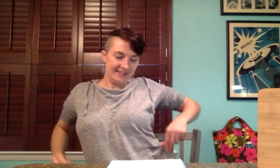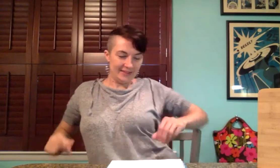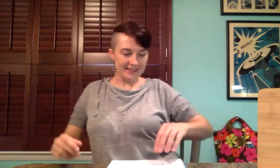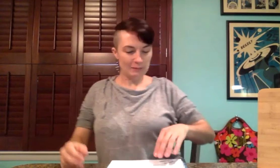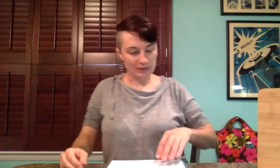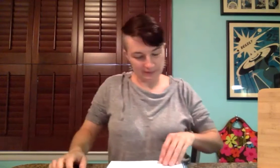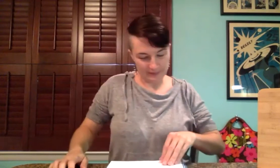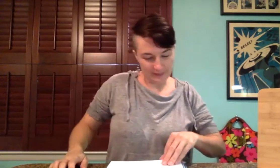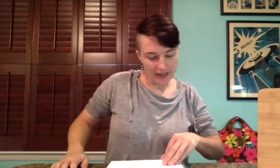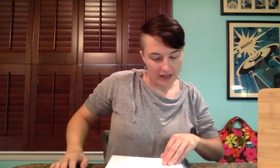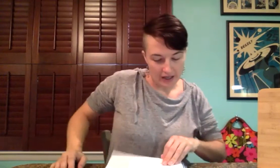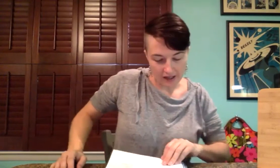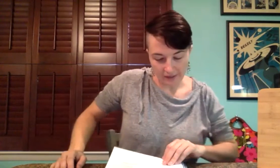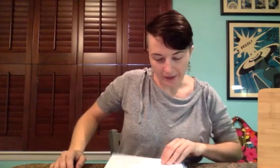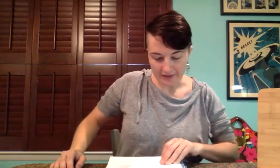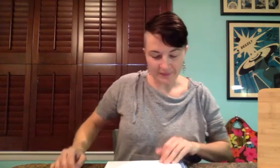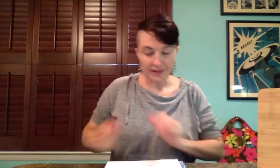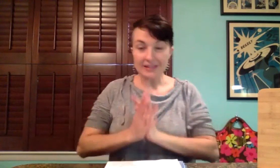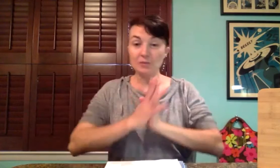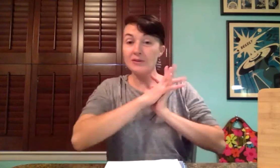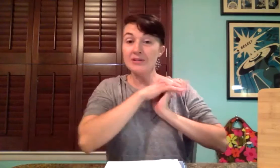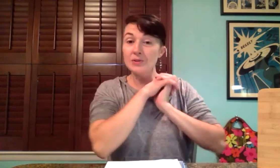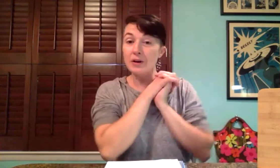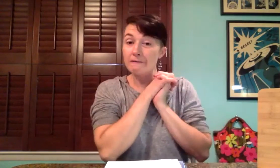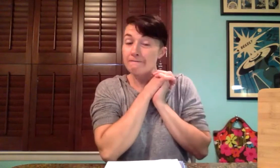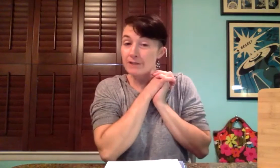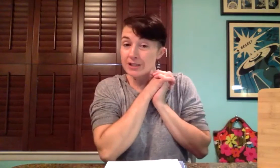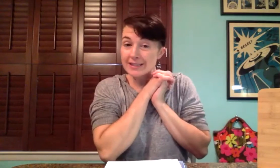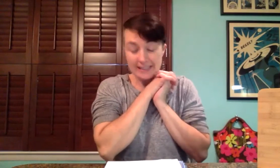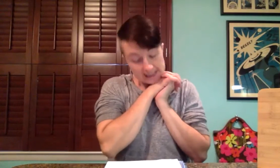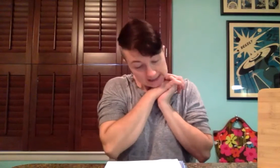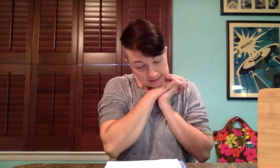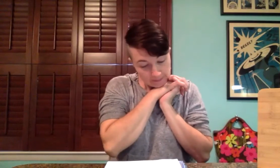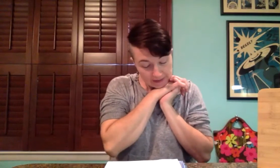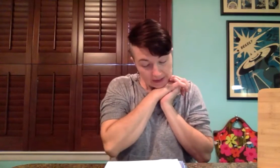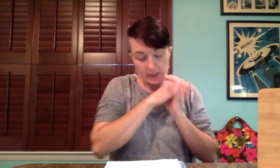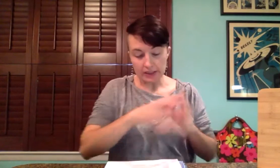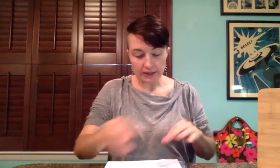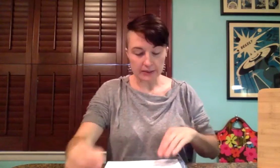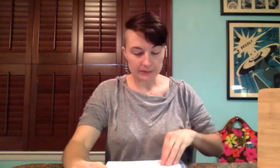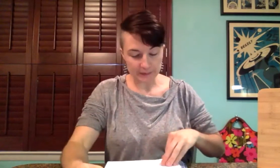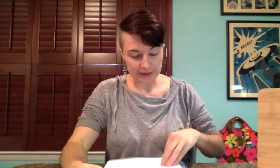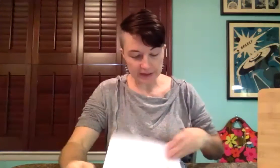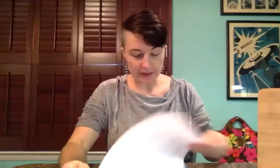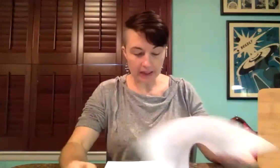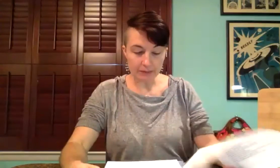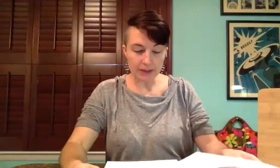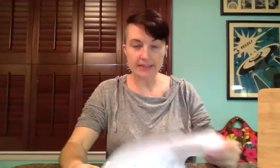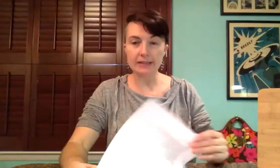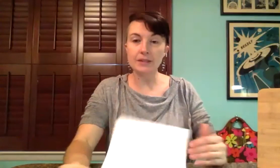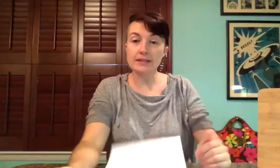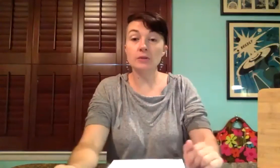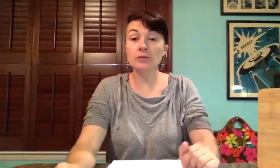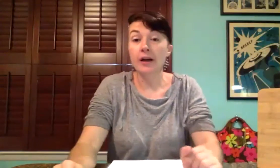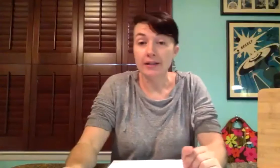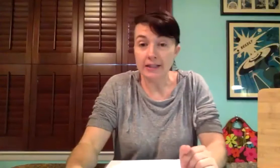with the diaper. All right, let's move on to our first. No, you know what? I'm going to skip it. So